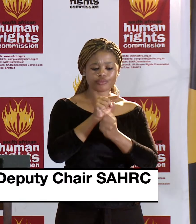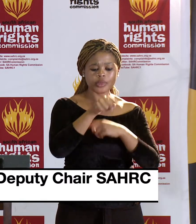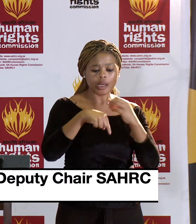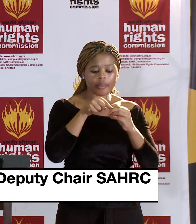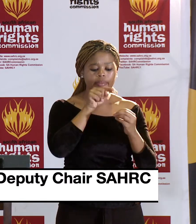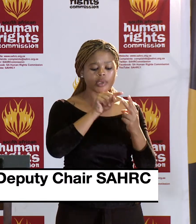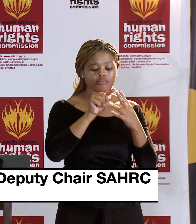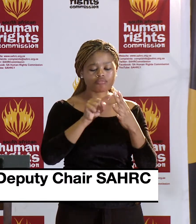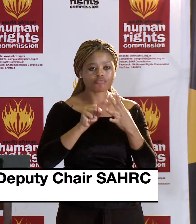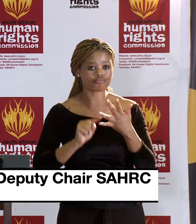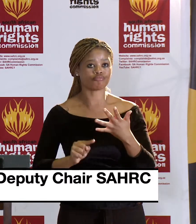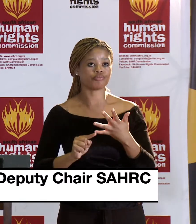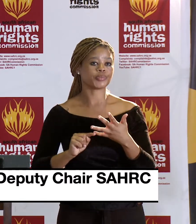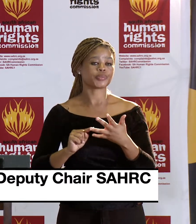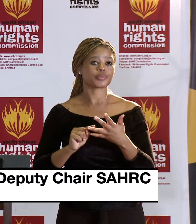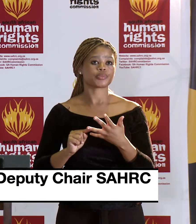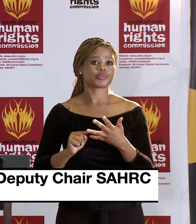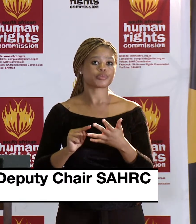matter.